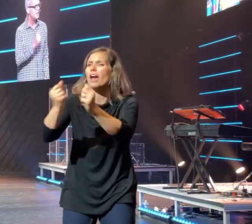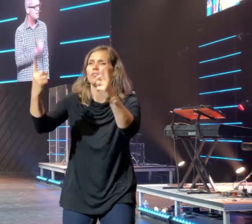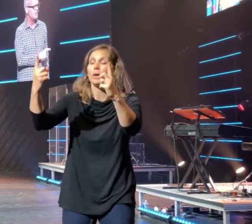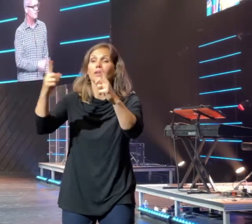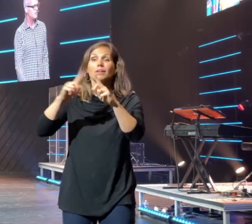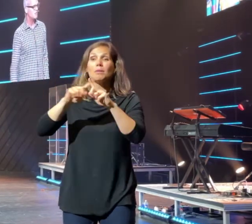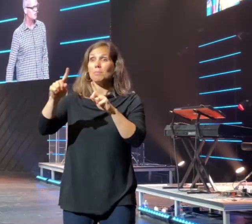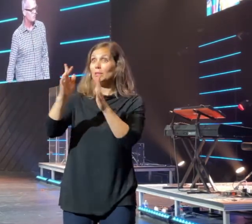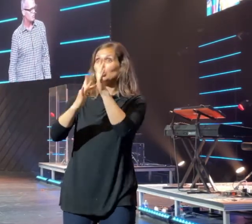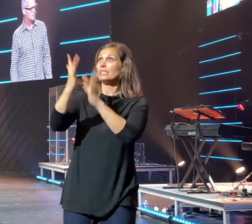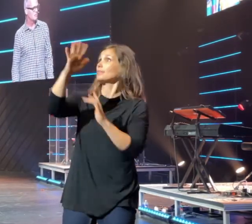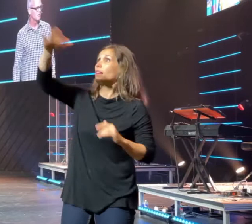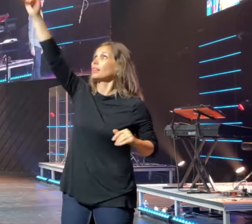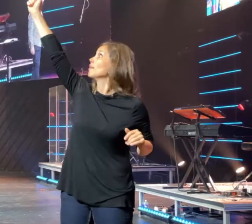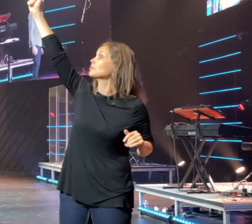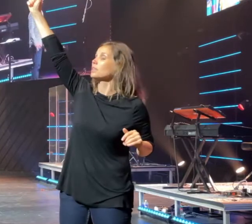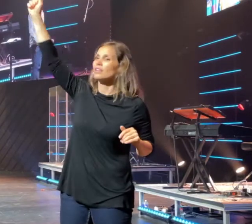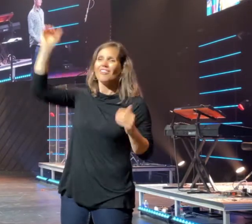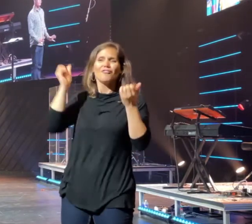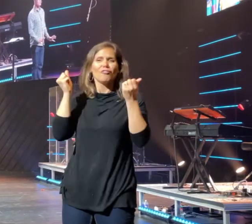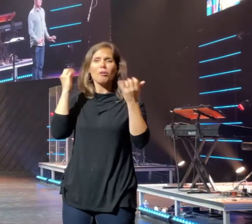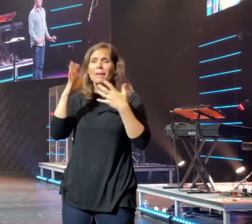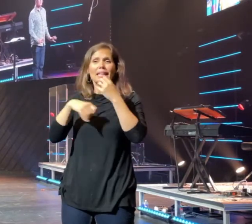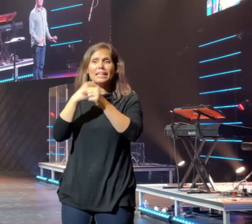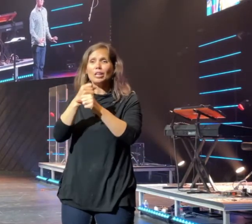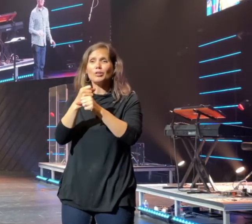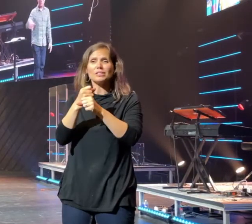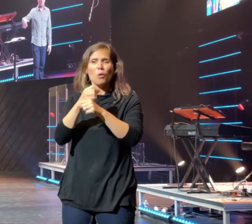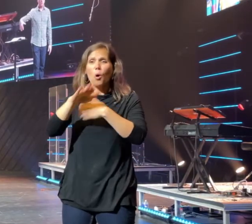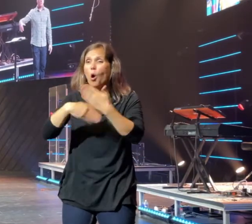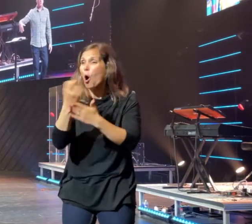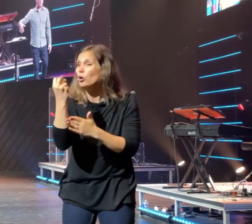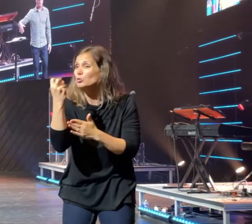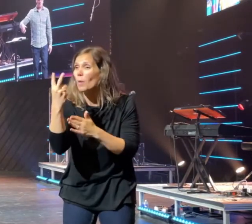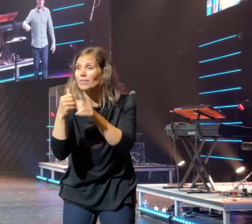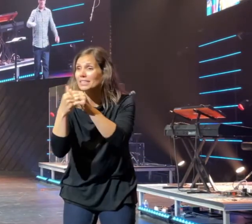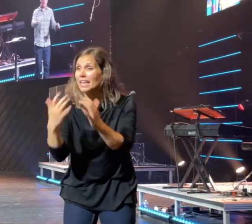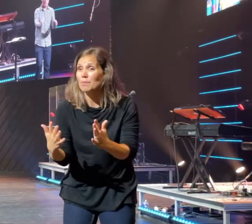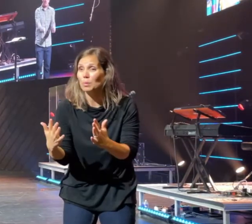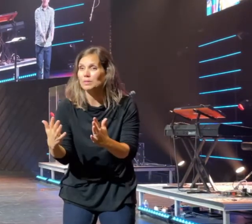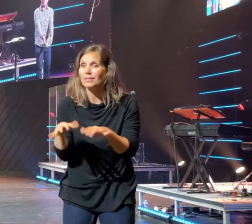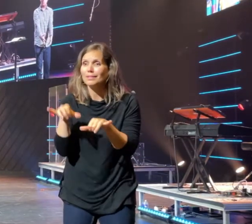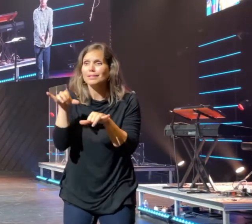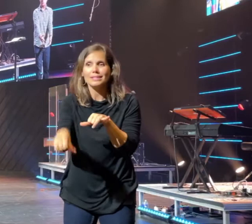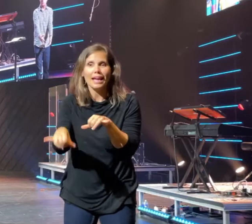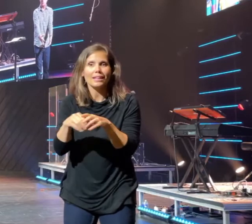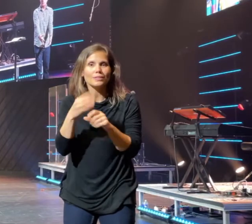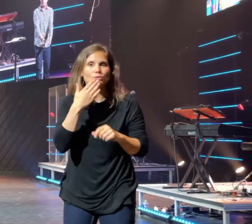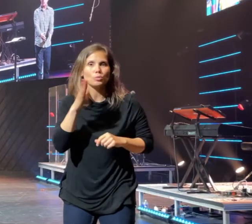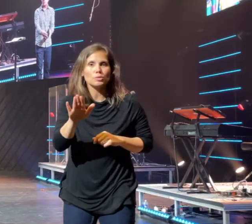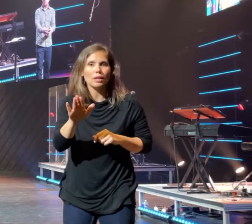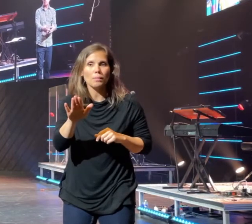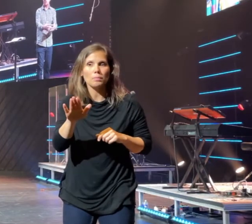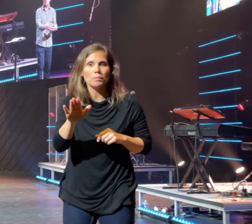many years after Jesus rose, all the 12 disciples, including Peter, who was the champion, stayed in Jerusalem,